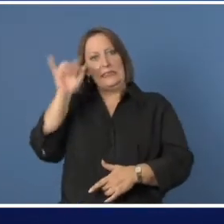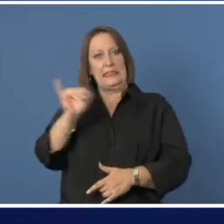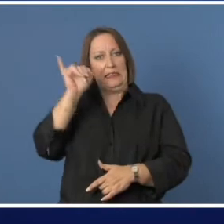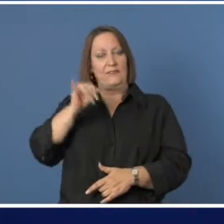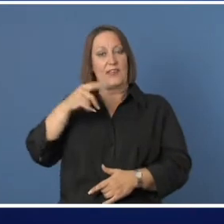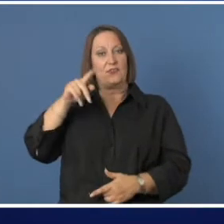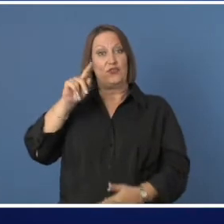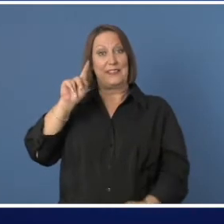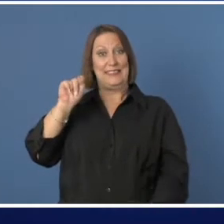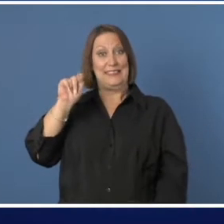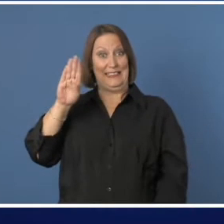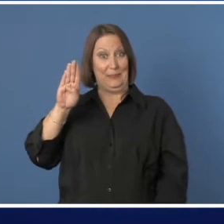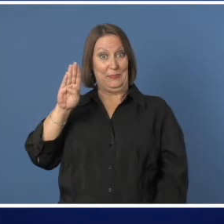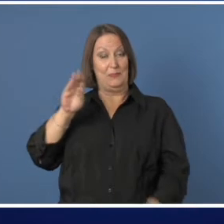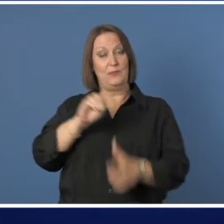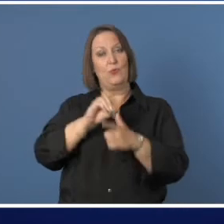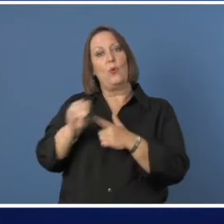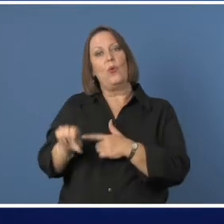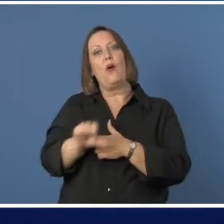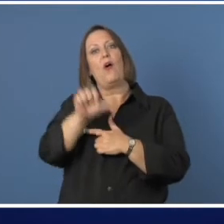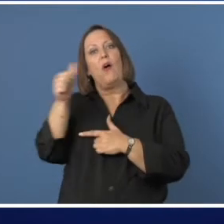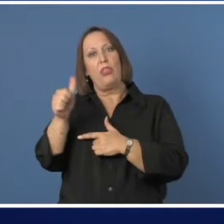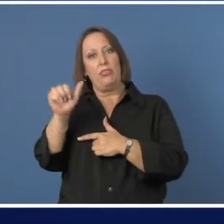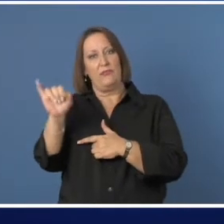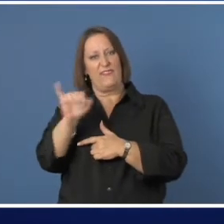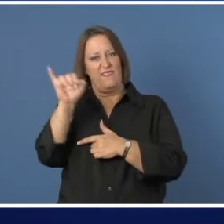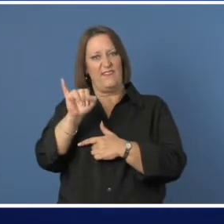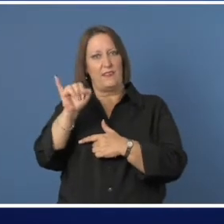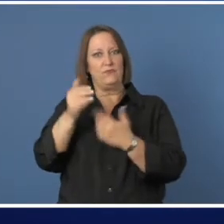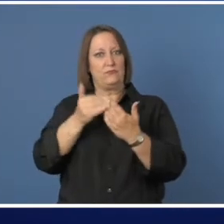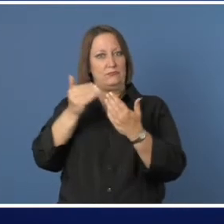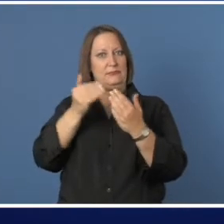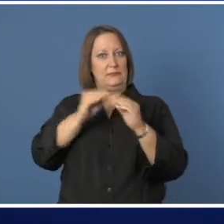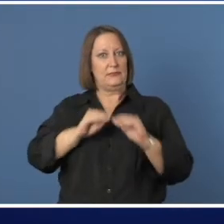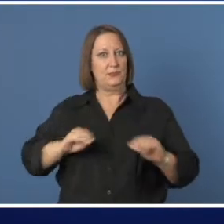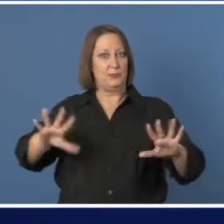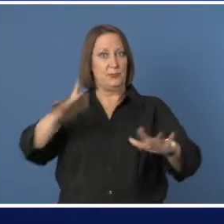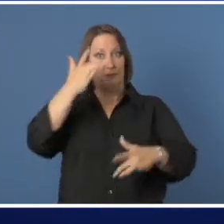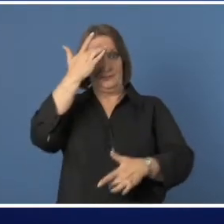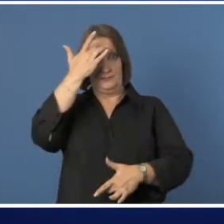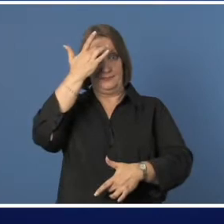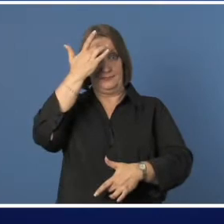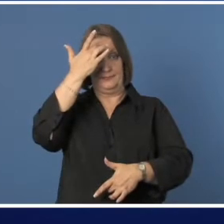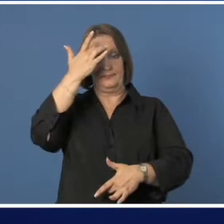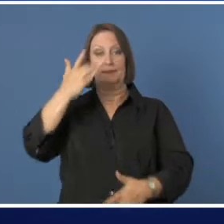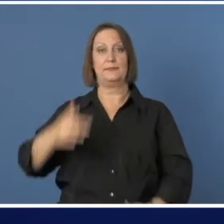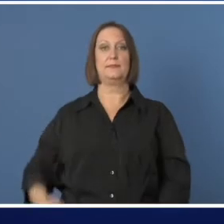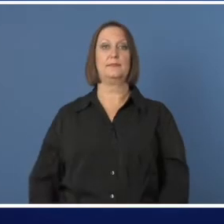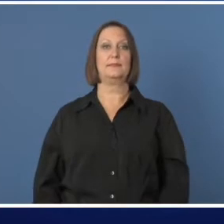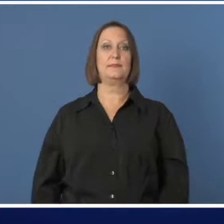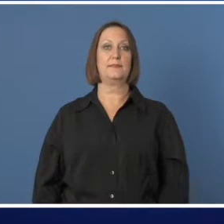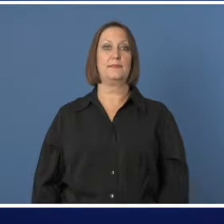today for patients with tuberculosis and certain other infectious diseases.